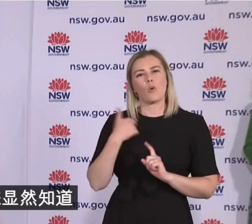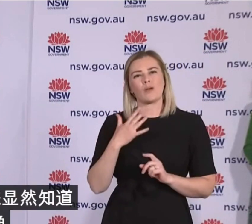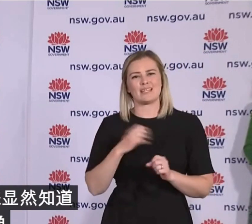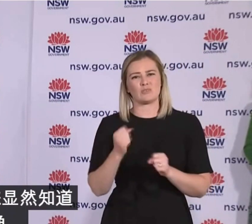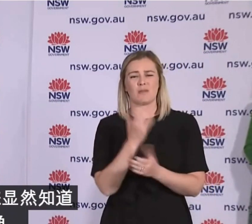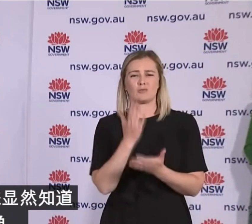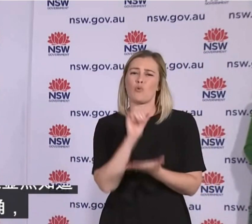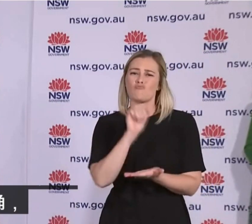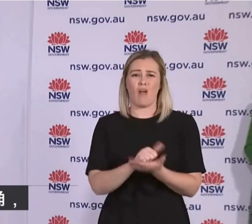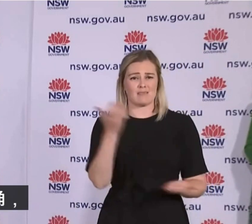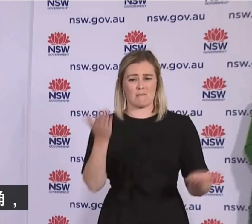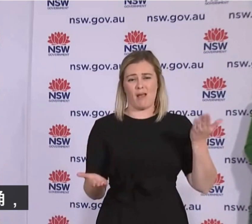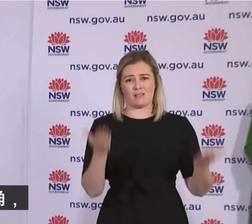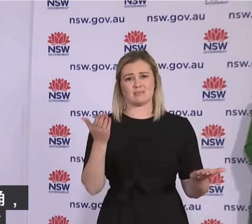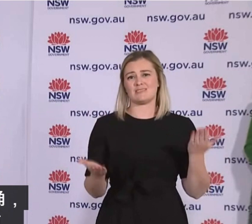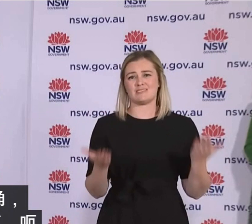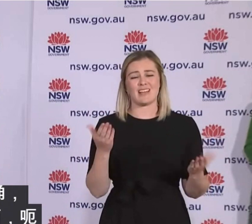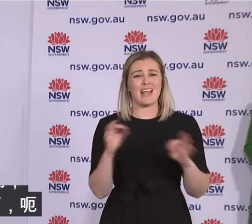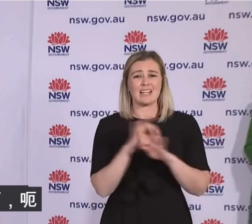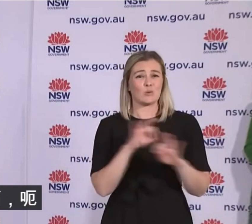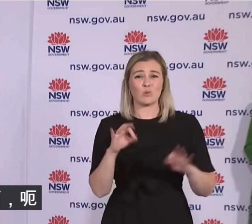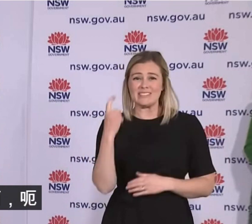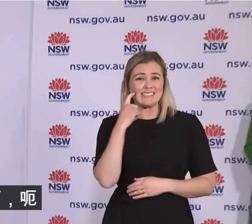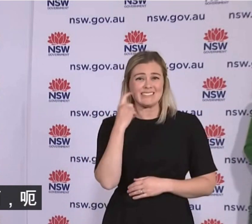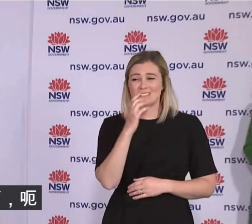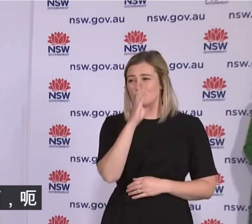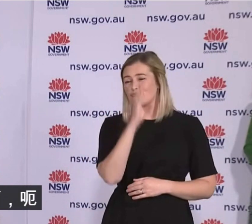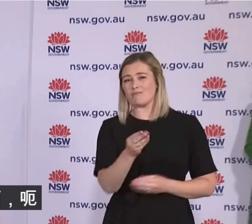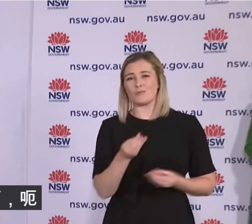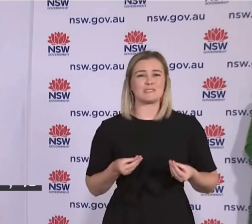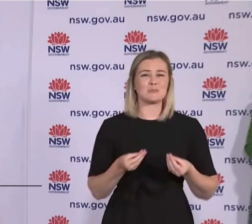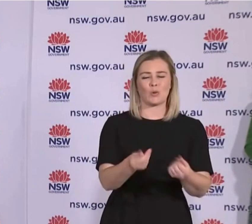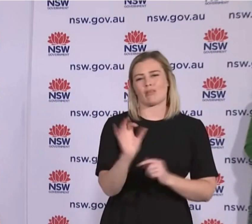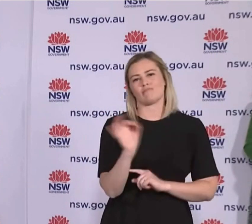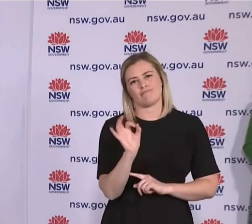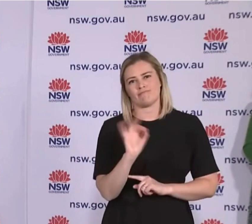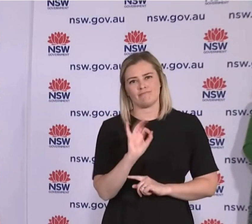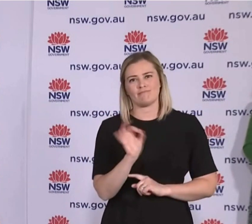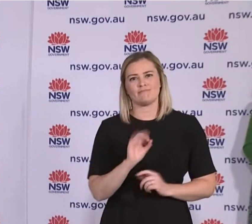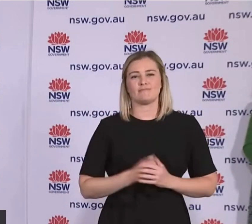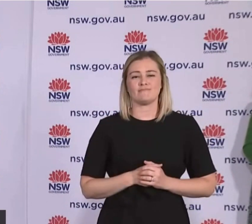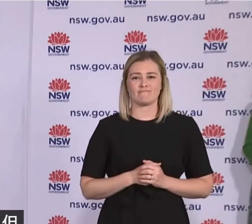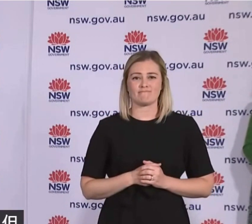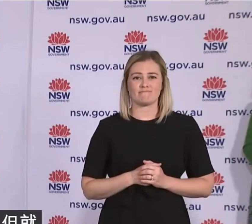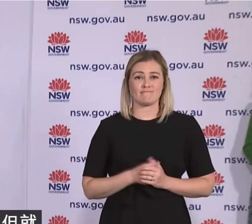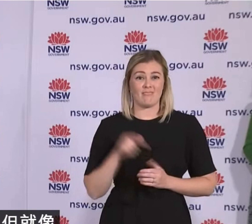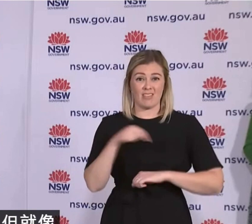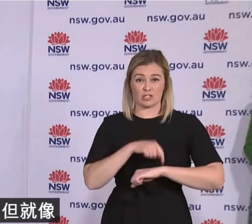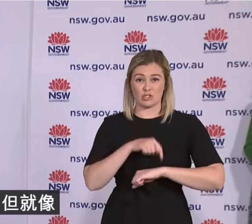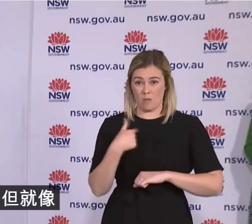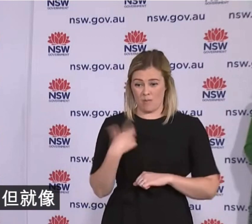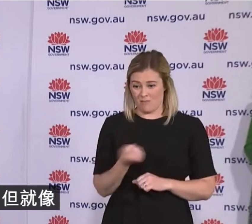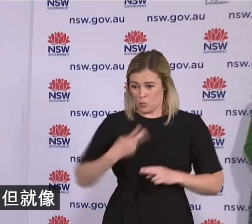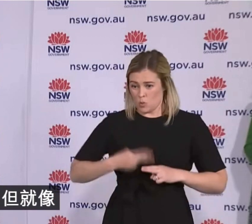get the balance right. It's not a black and white thing, these settings, and we were moving at a time of extreme urgency. But